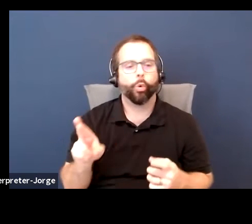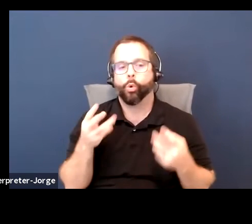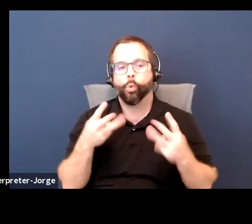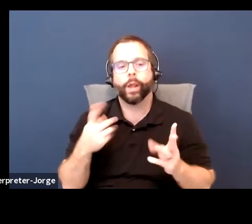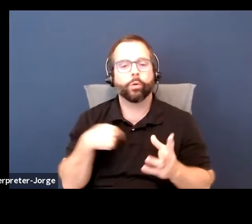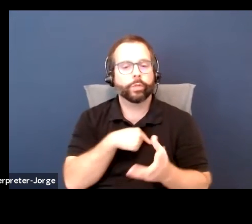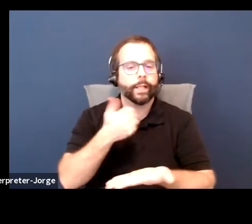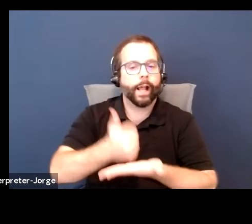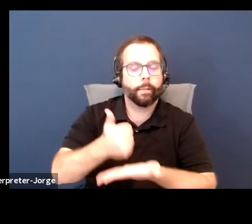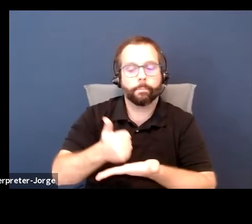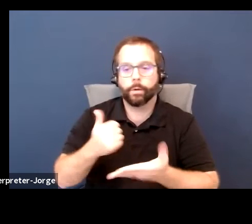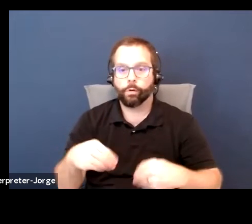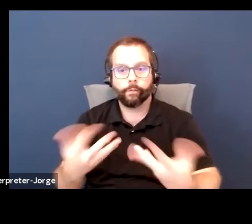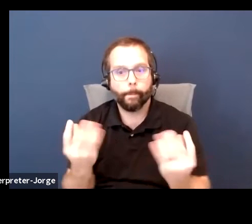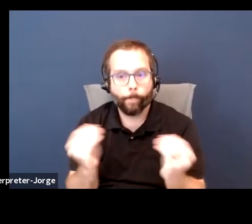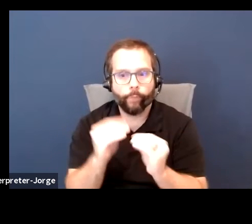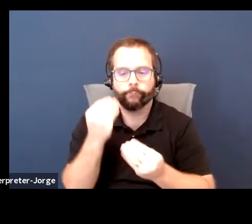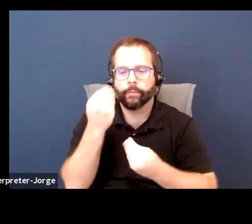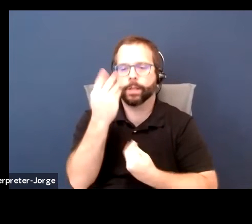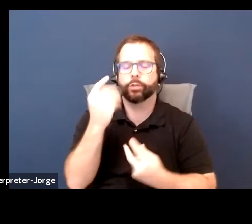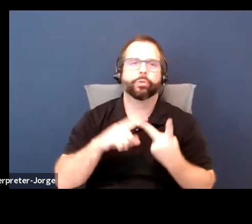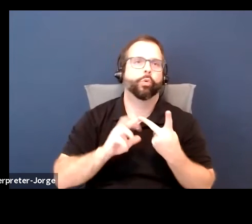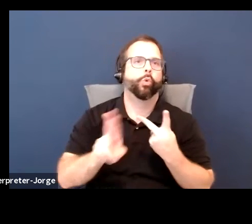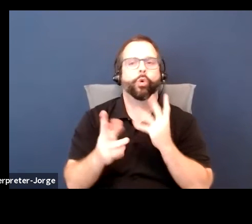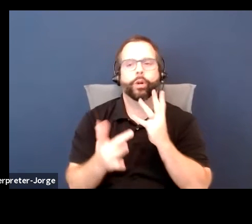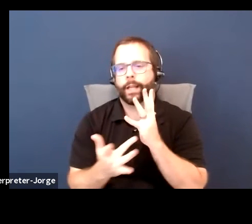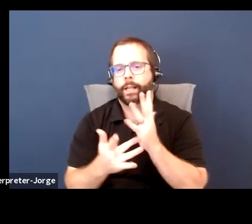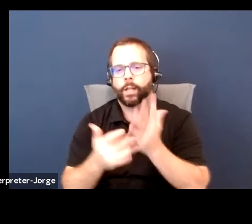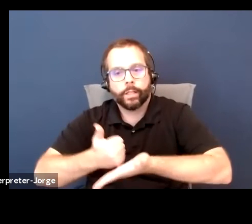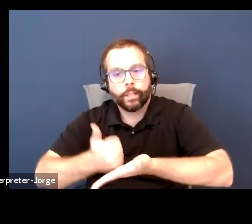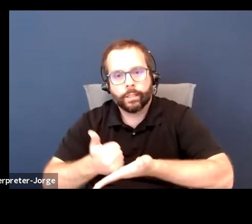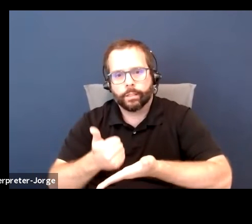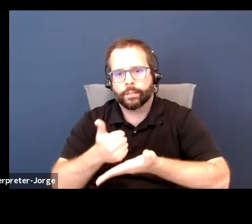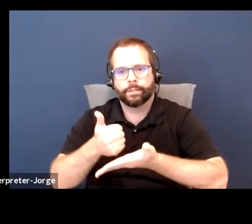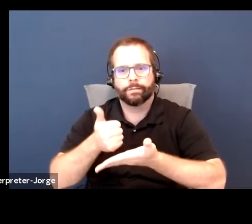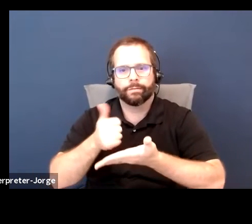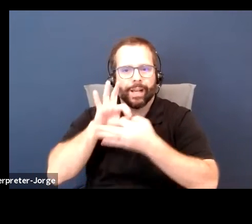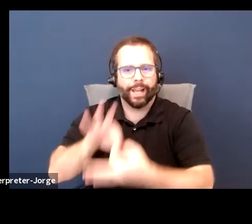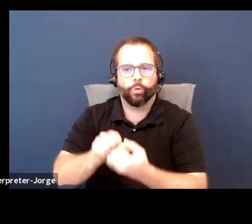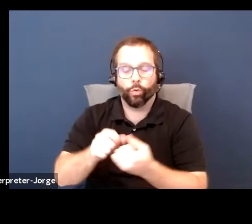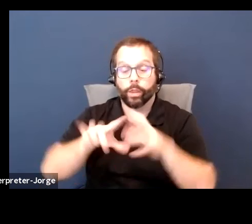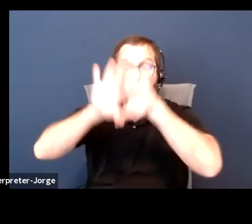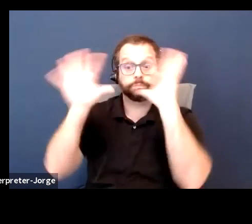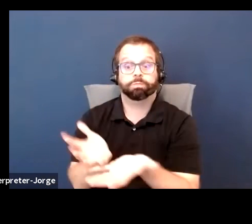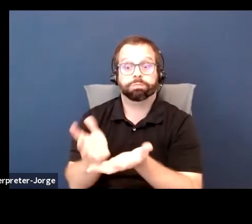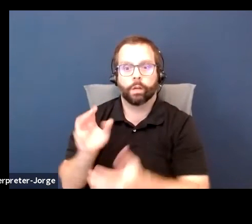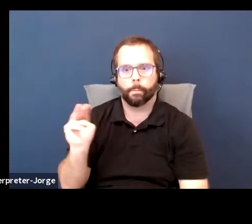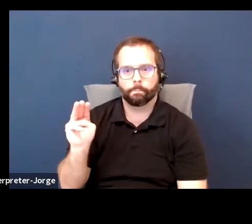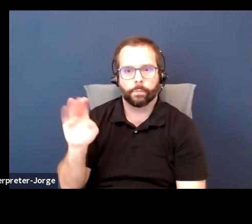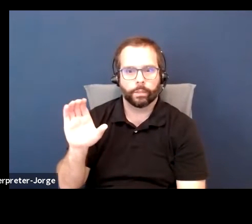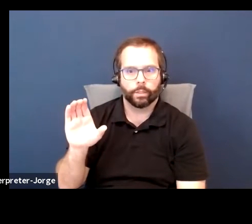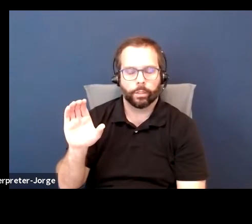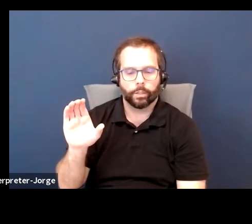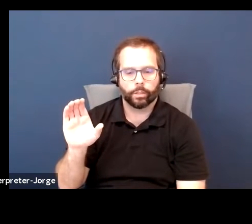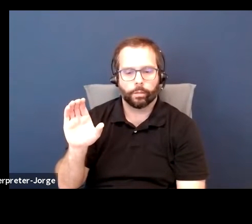additional information or technical assistance around this whole big huge beast of Medicaid managed care, then